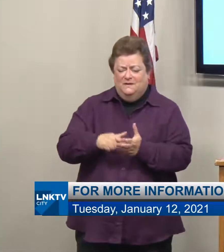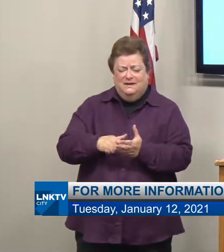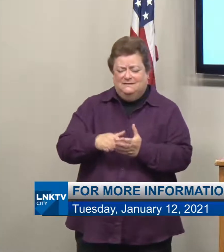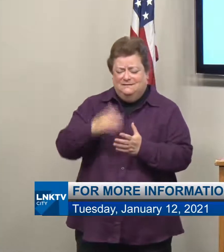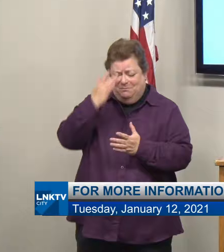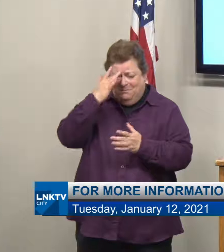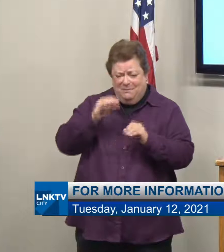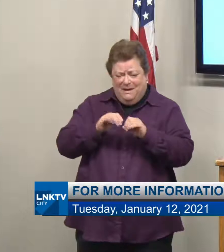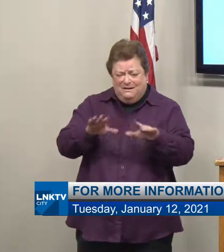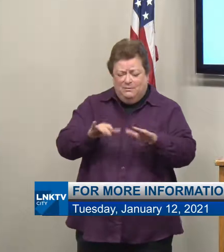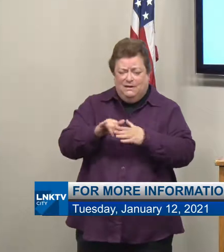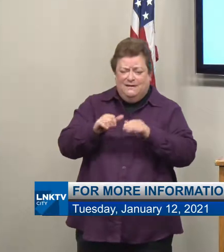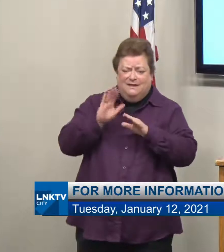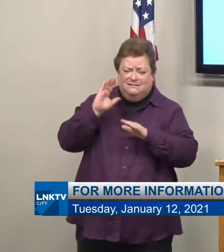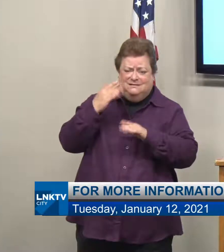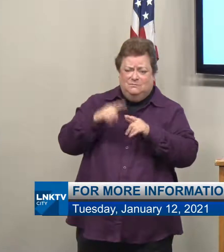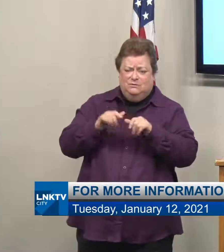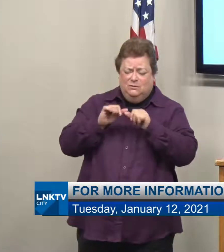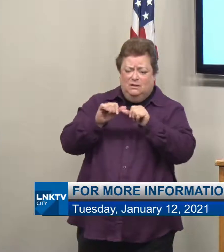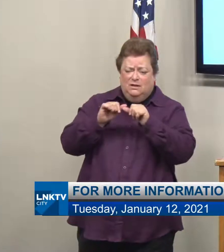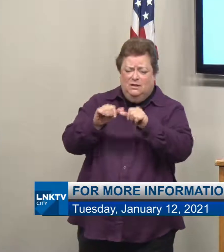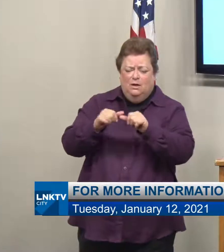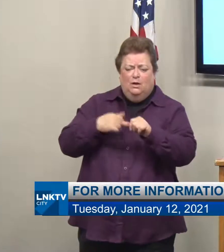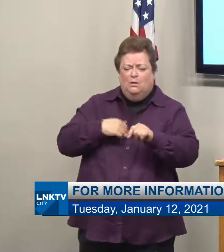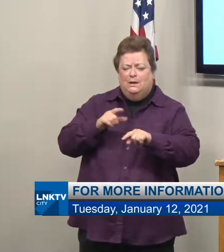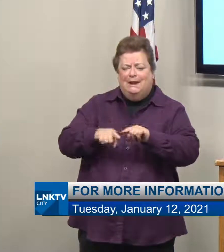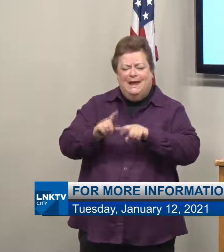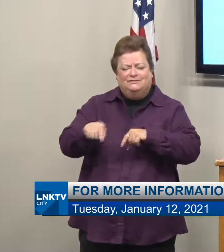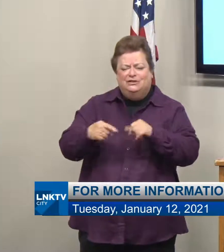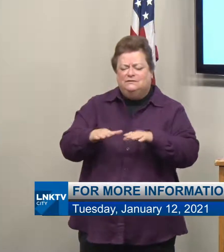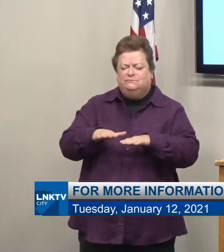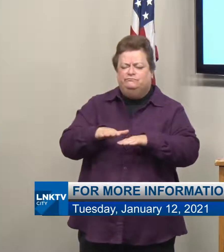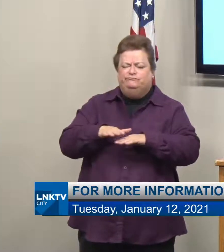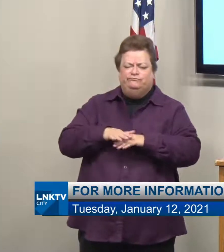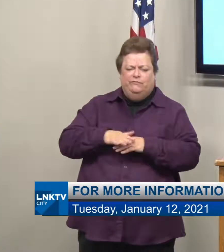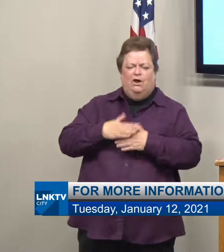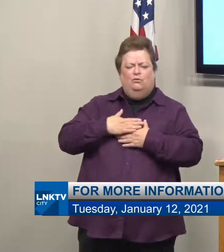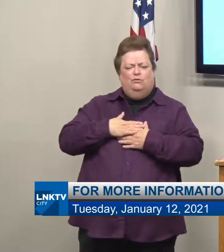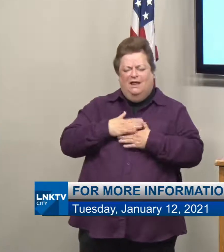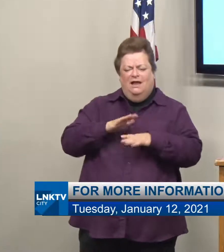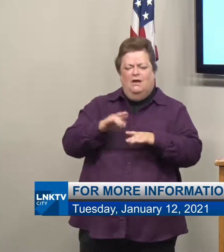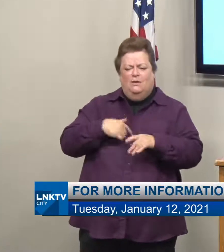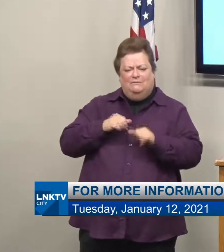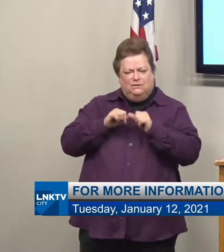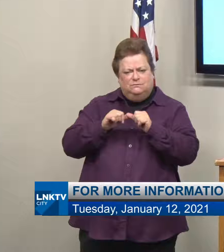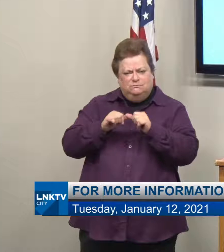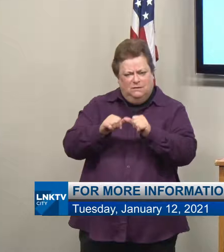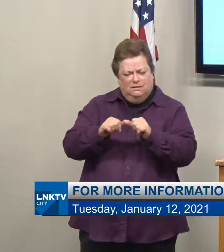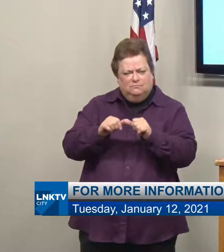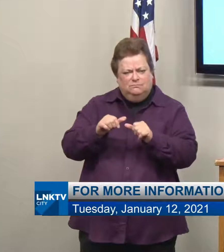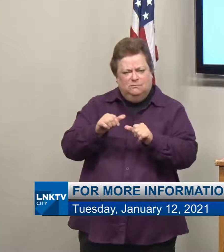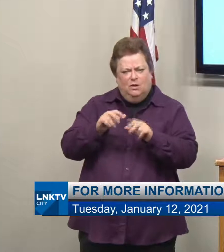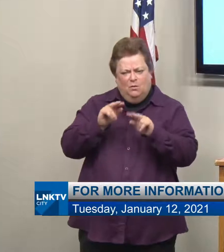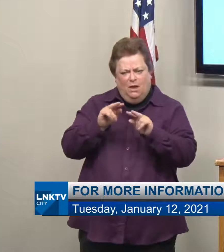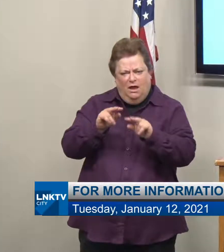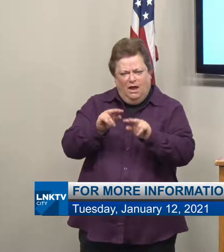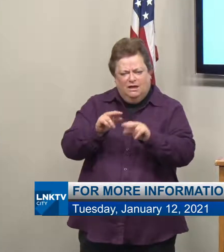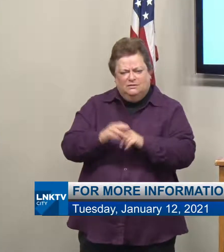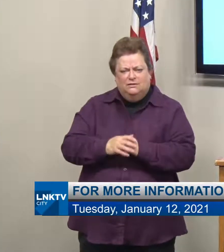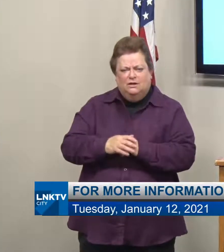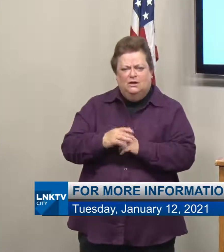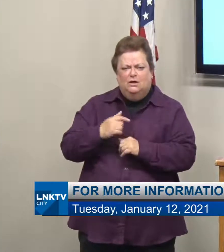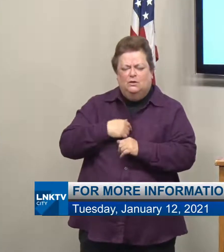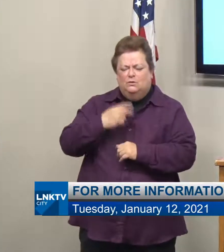it's that we cannot rest on our laurels. And today, we do need to alert you to some changes in local conditions that are